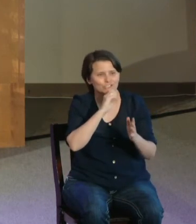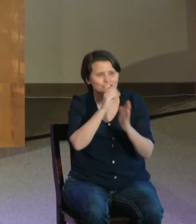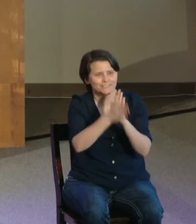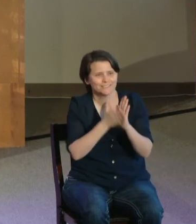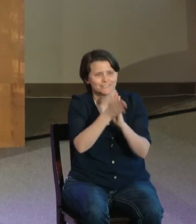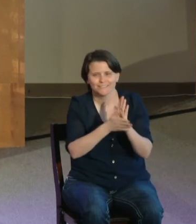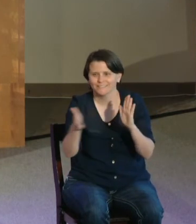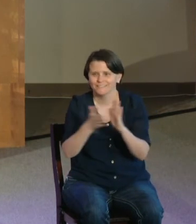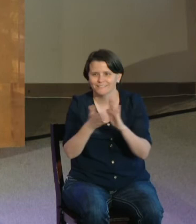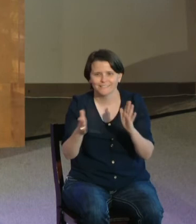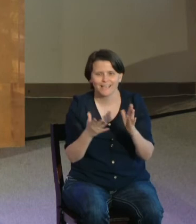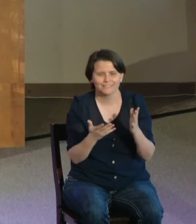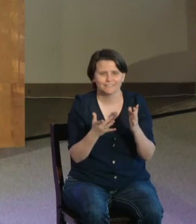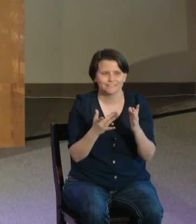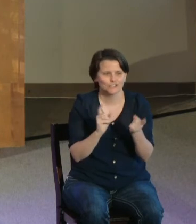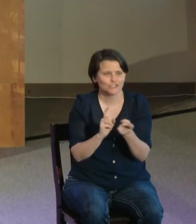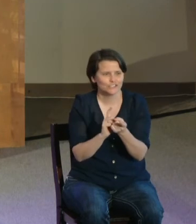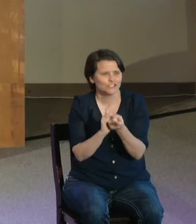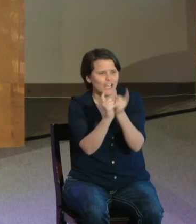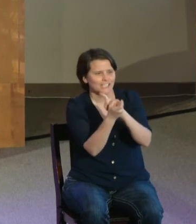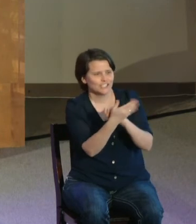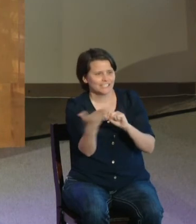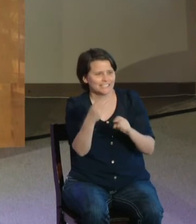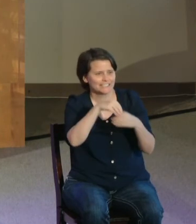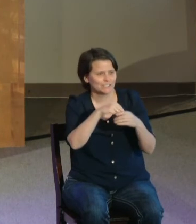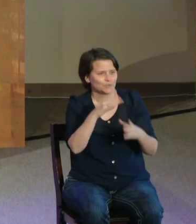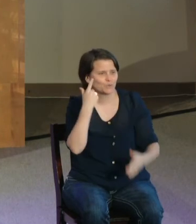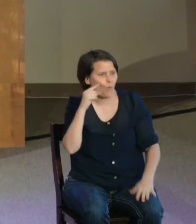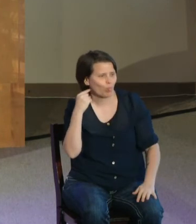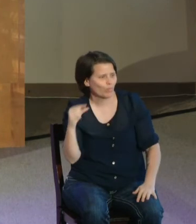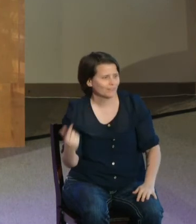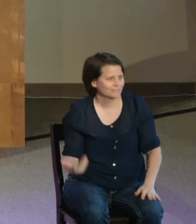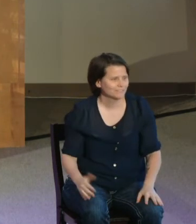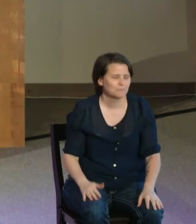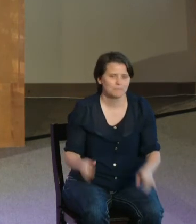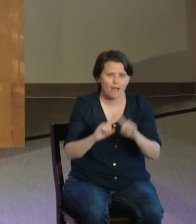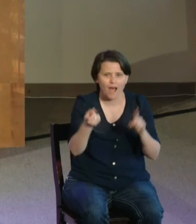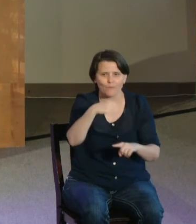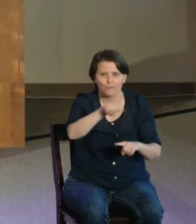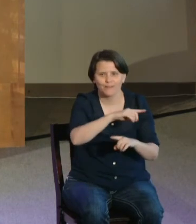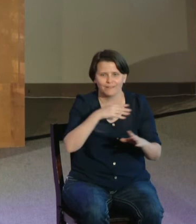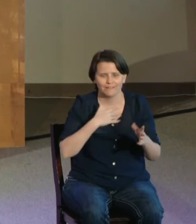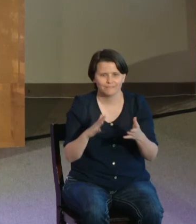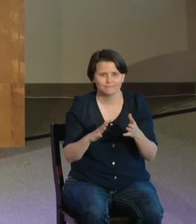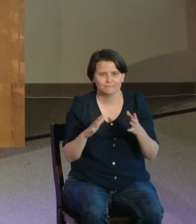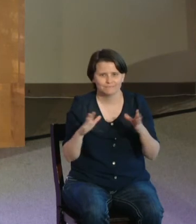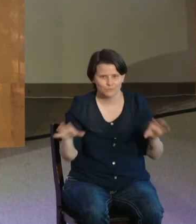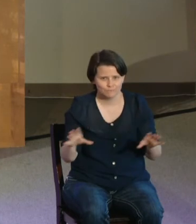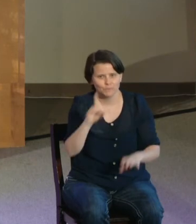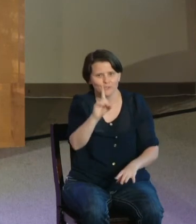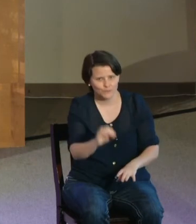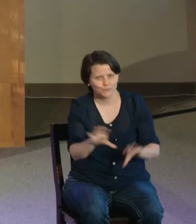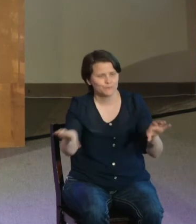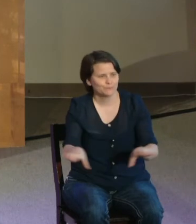into gold, right? But we do perform alchemy, my friends. We do.